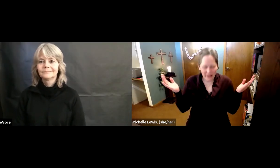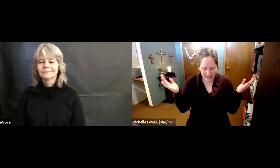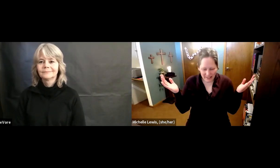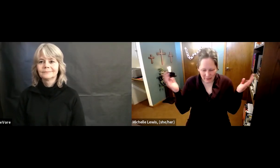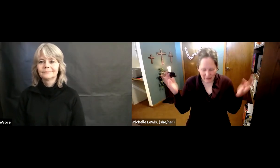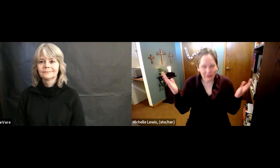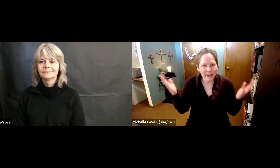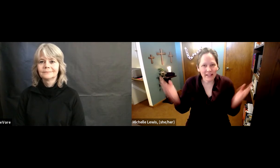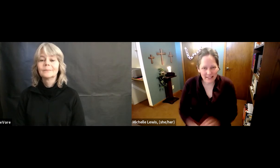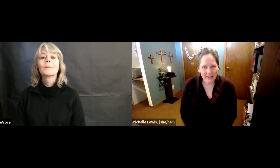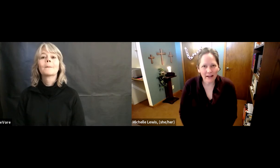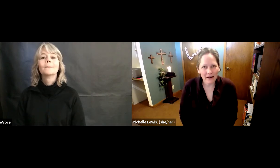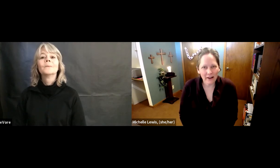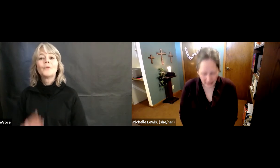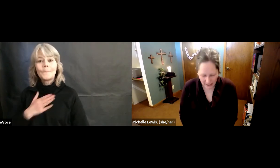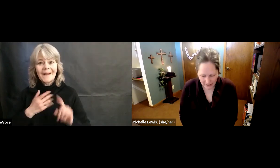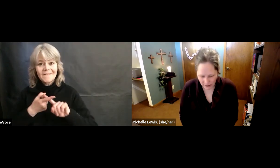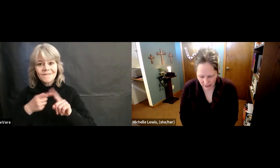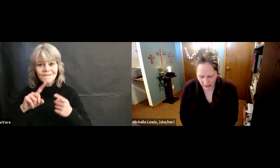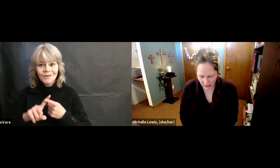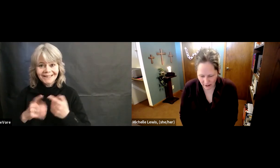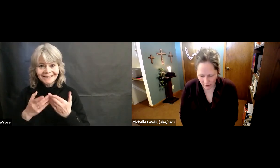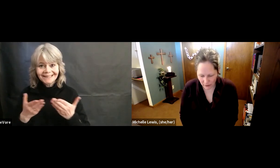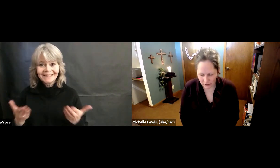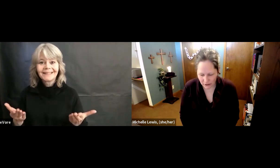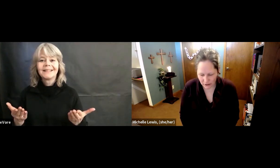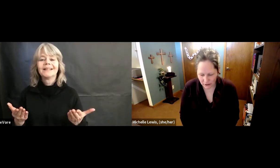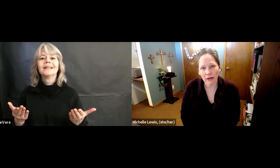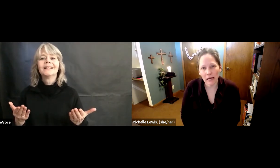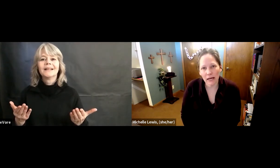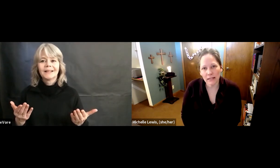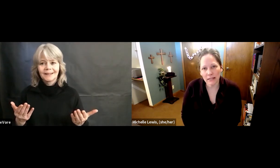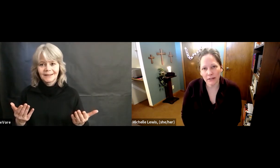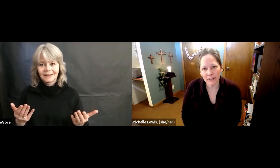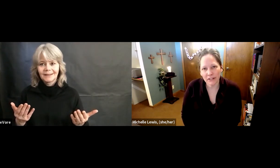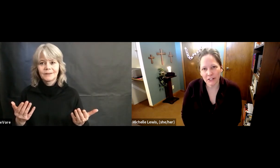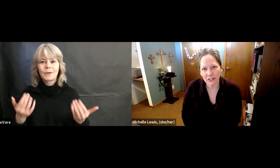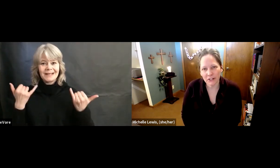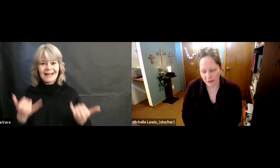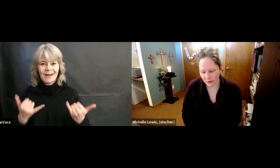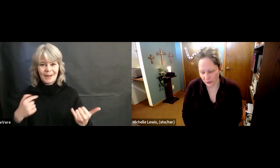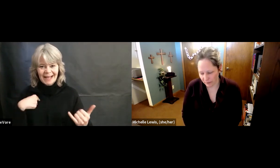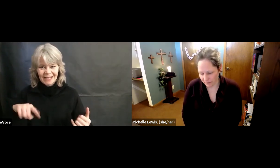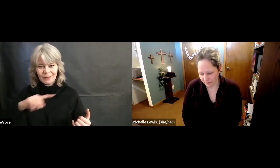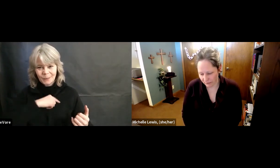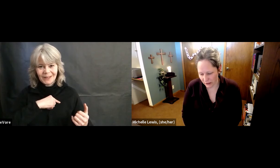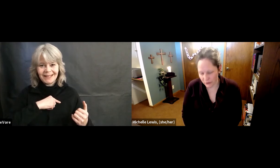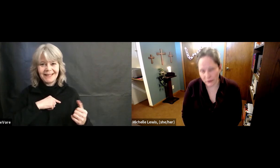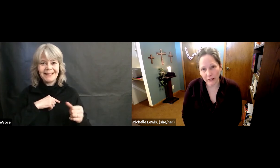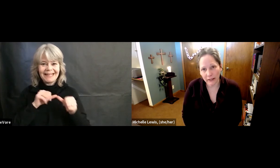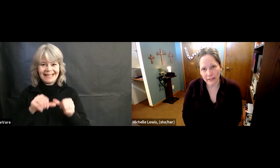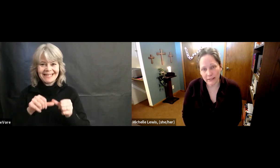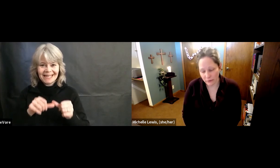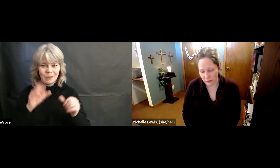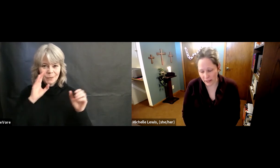Our friends, my friends, as we return our gaze and our attention to the Lord